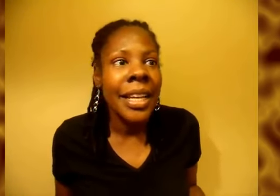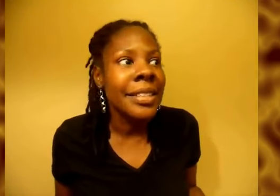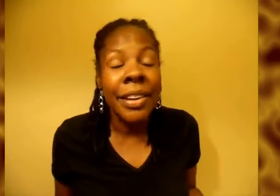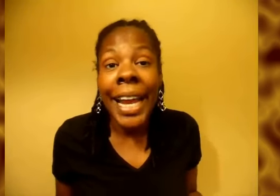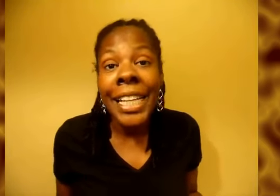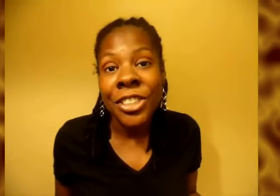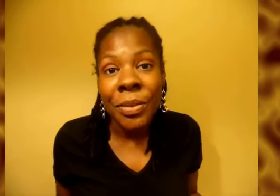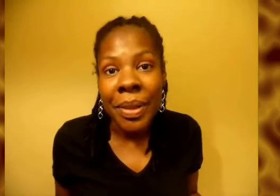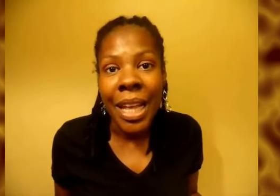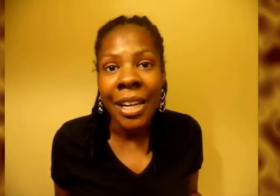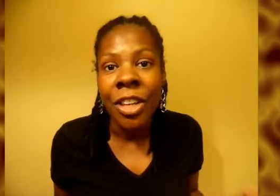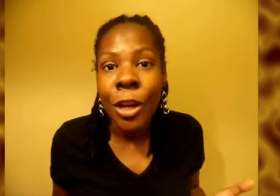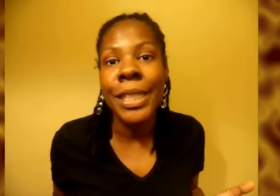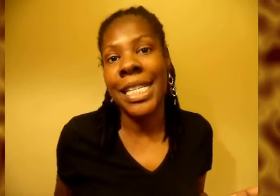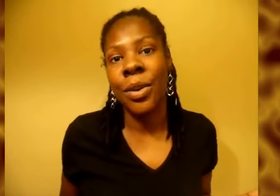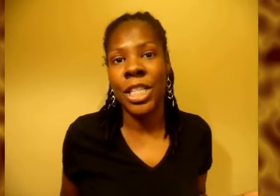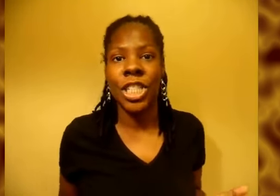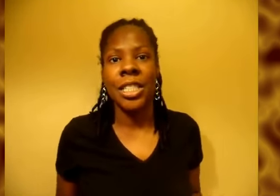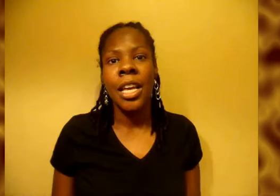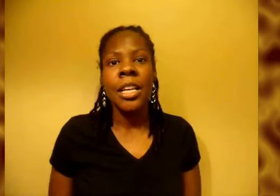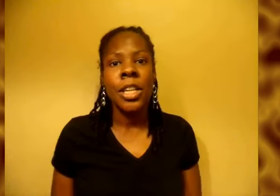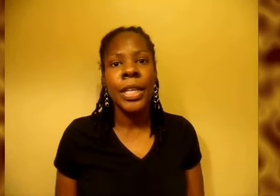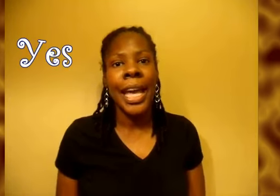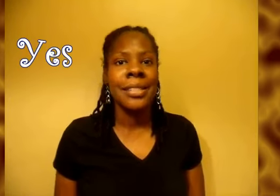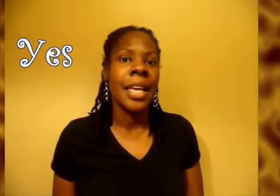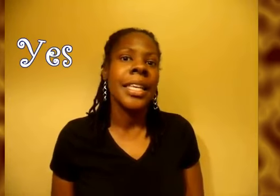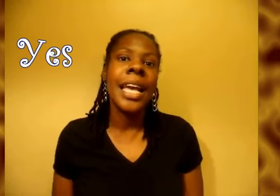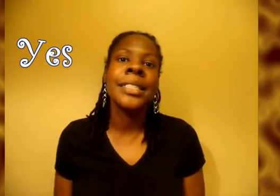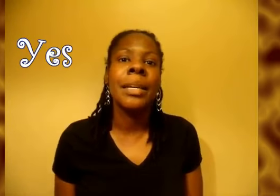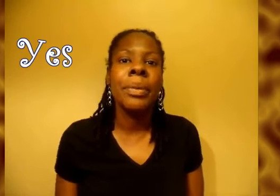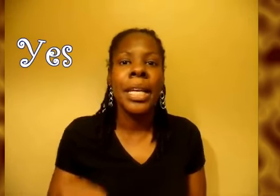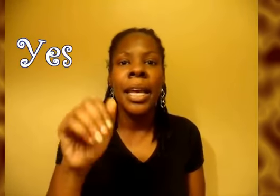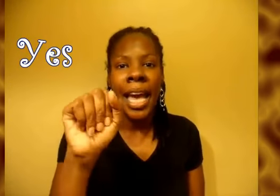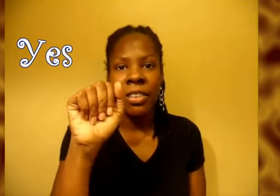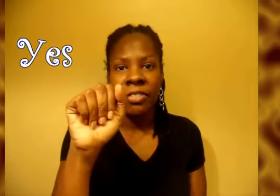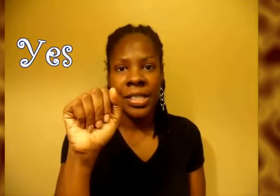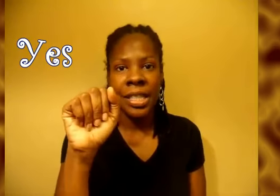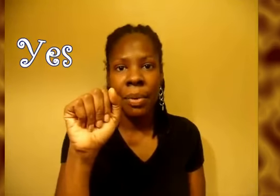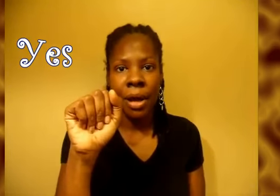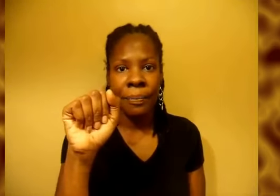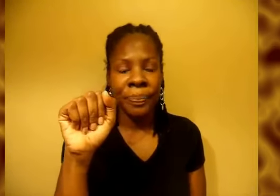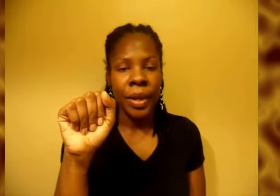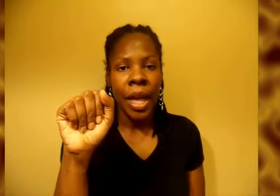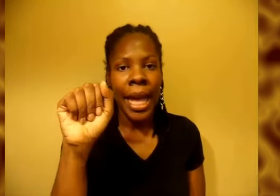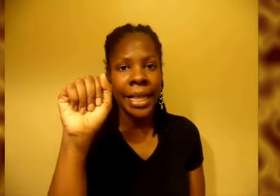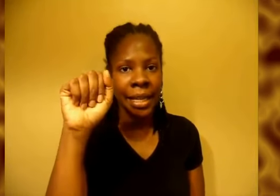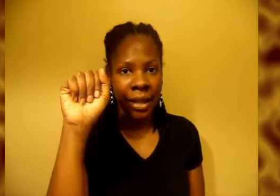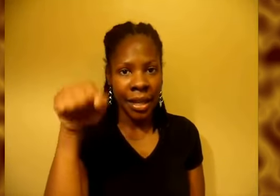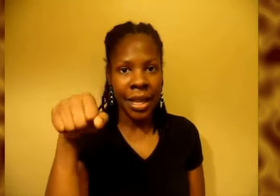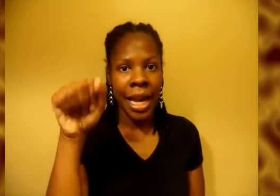it's a great answer to a lot of closed-ended questions. So yes. Yes is simply having your fist in the palm and then nodding